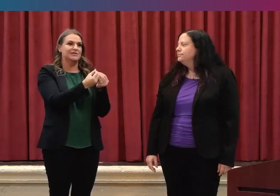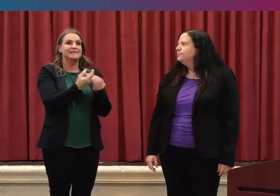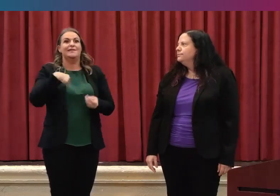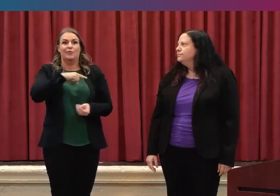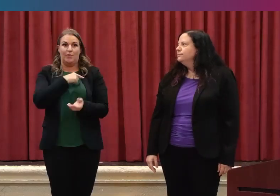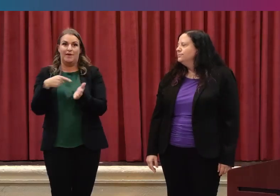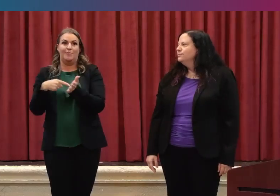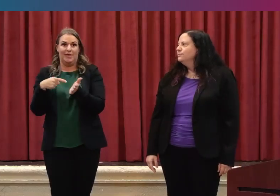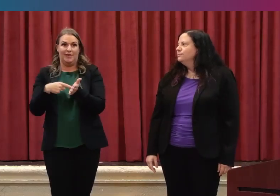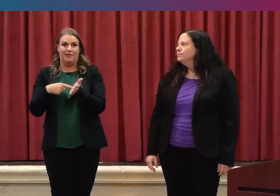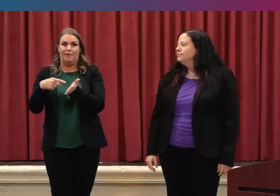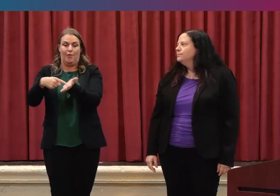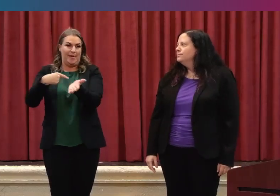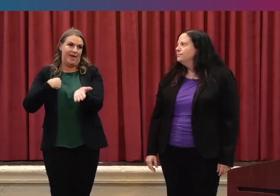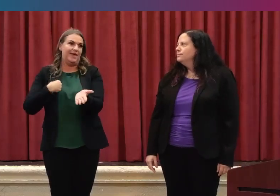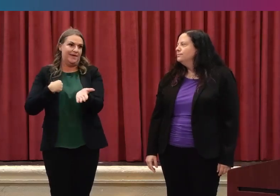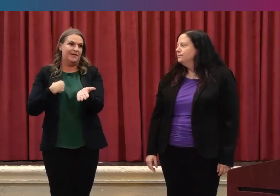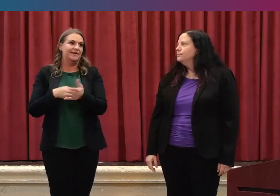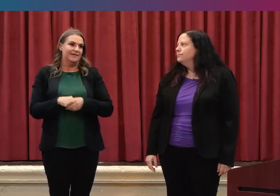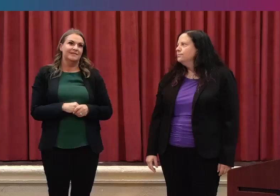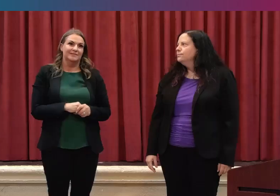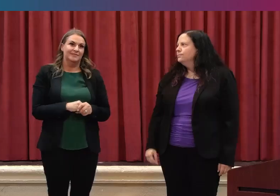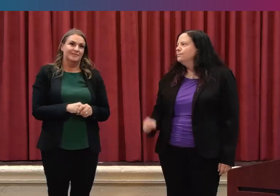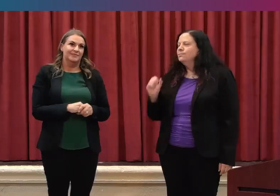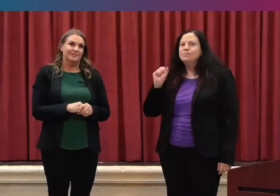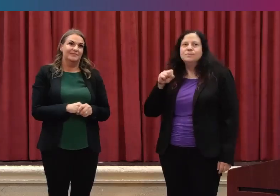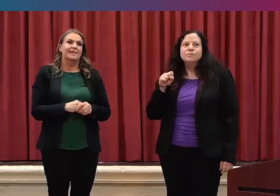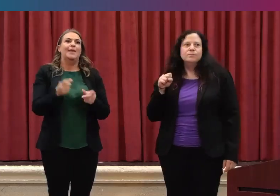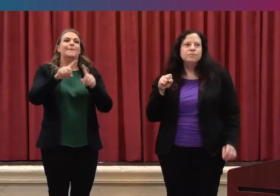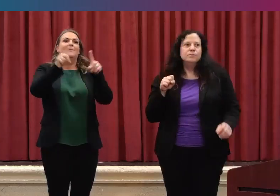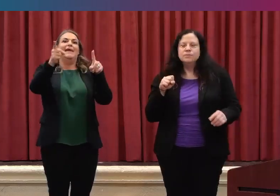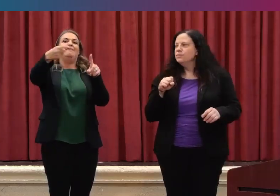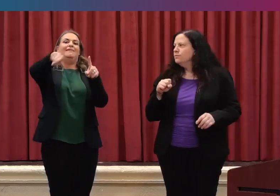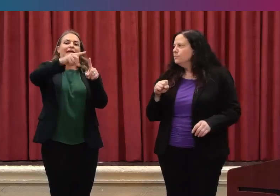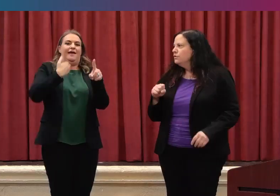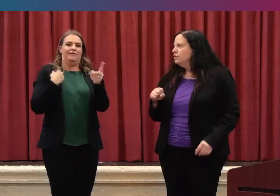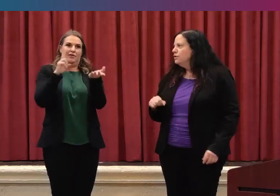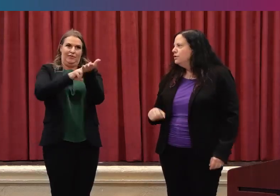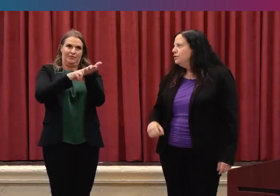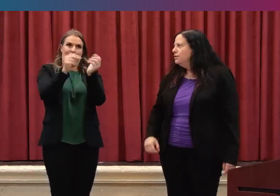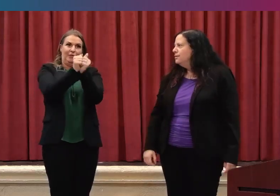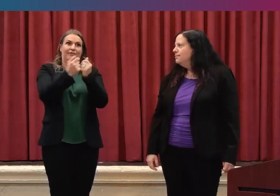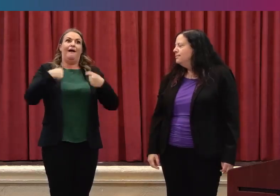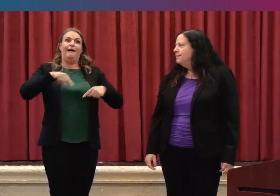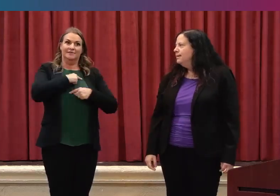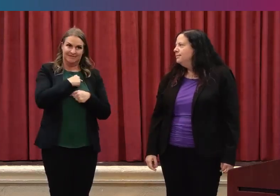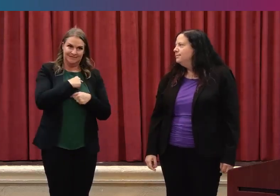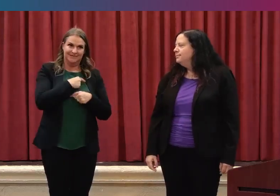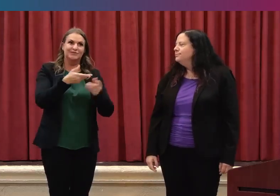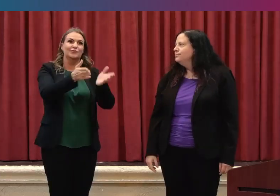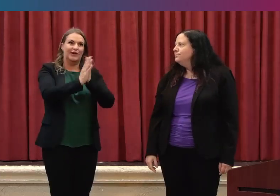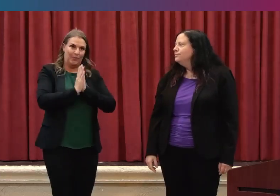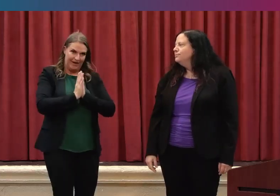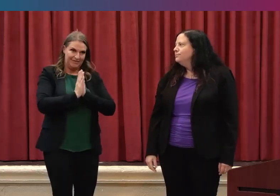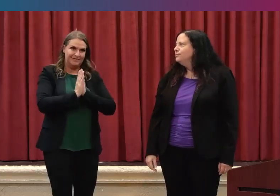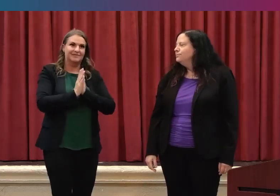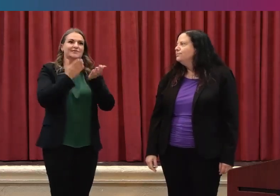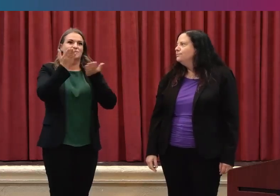different organization and we bill for payment. But they have to contract with us. They have